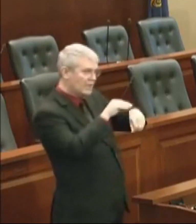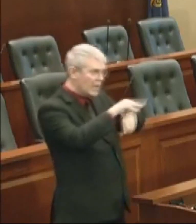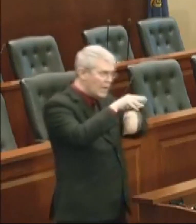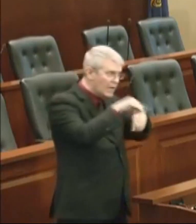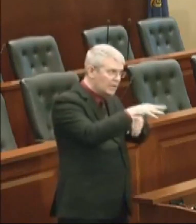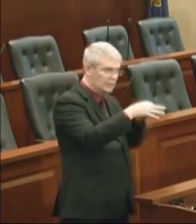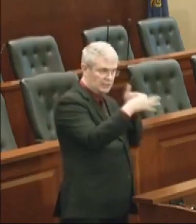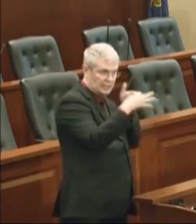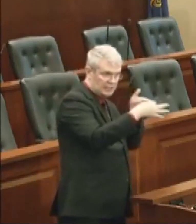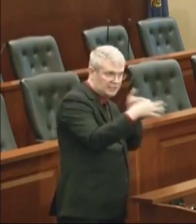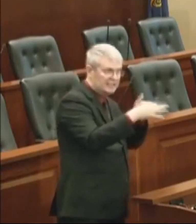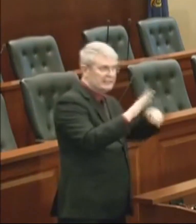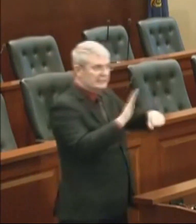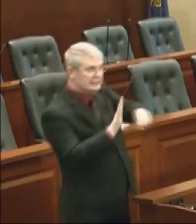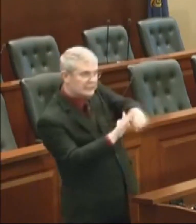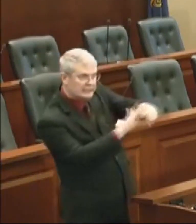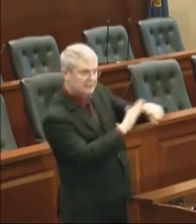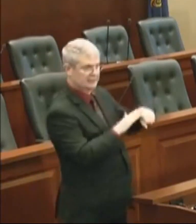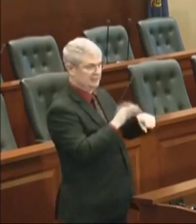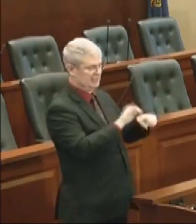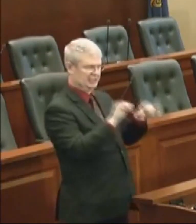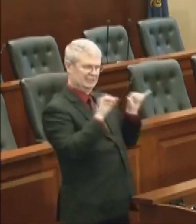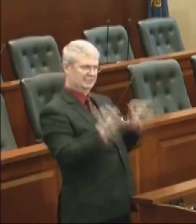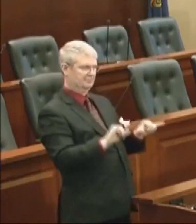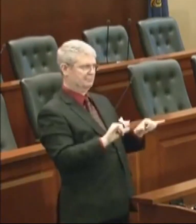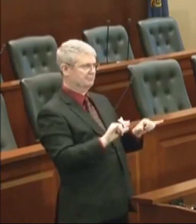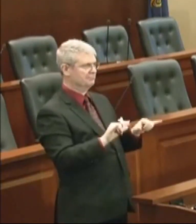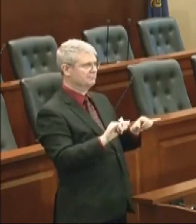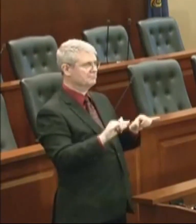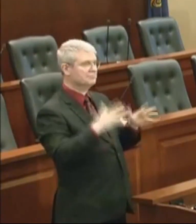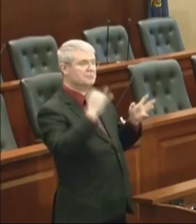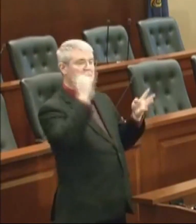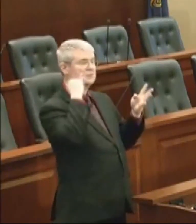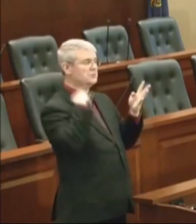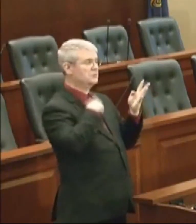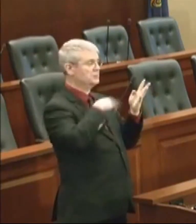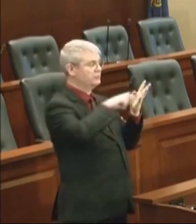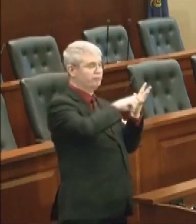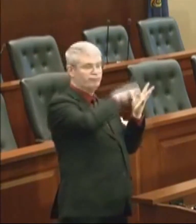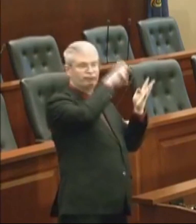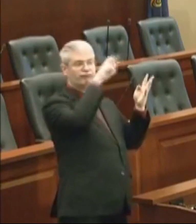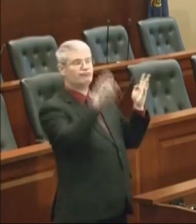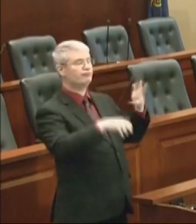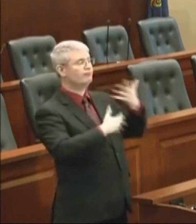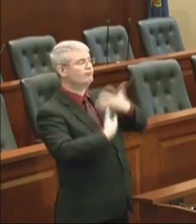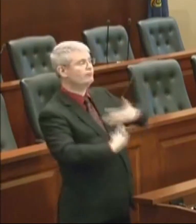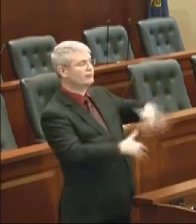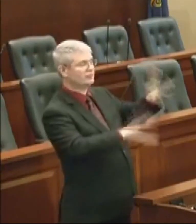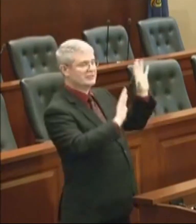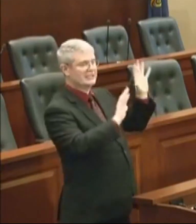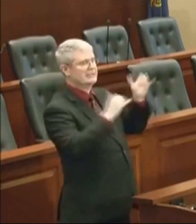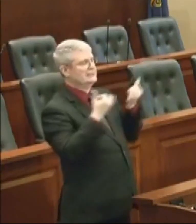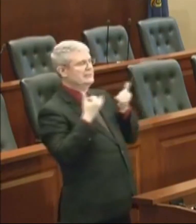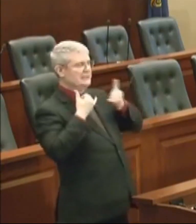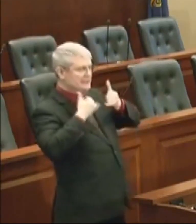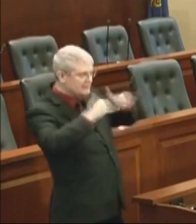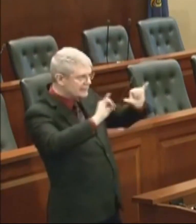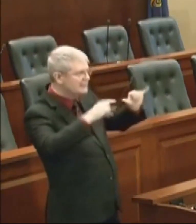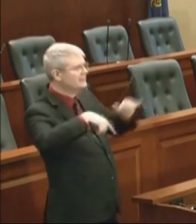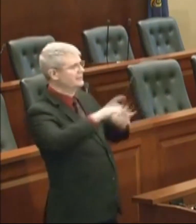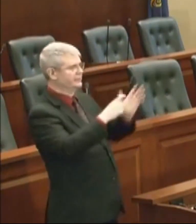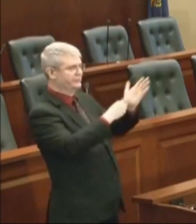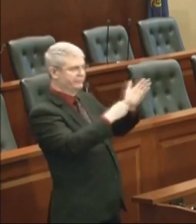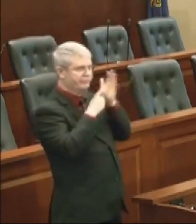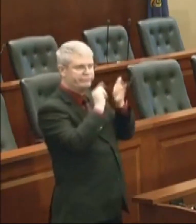be here. Initially, stage four was set to expire back in June. Gatherings of more than 50 people are allowed as long as precautions